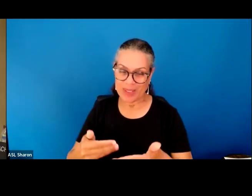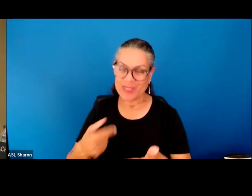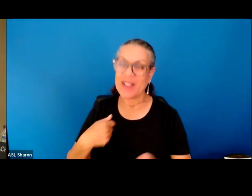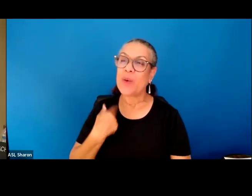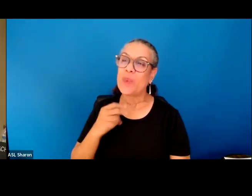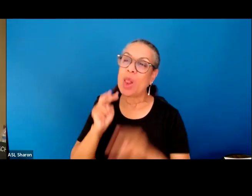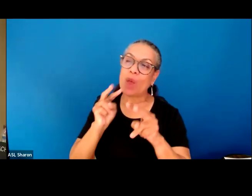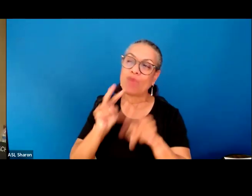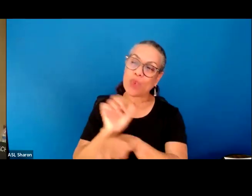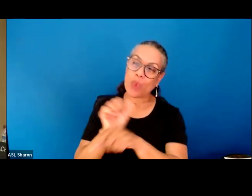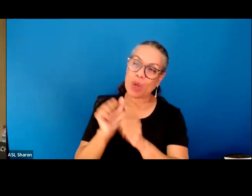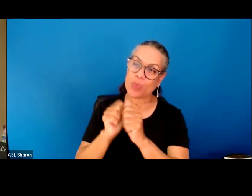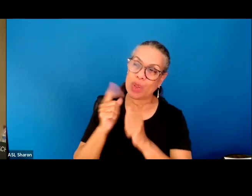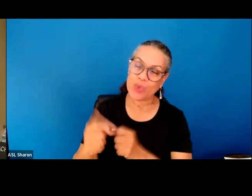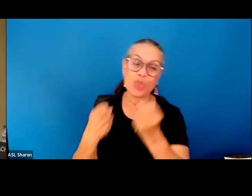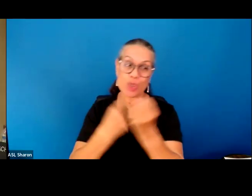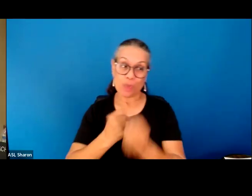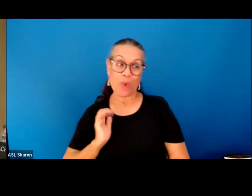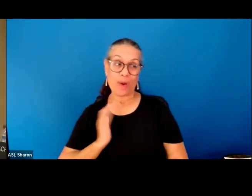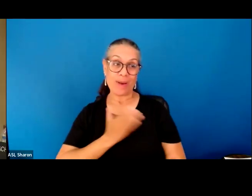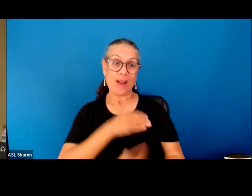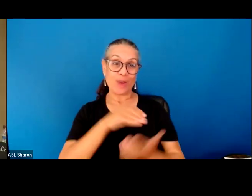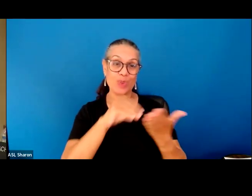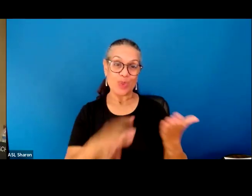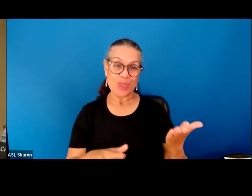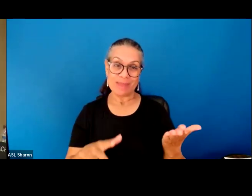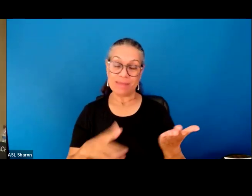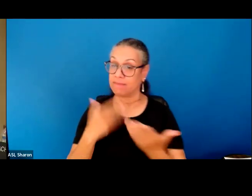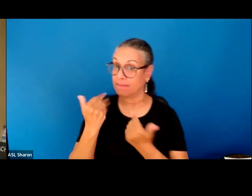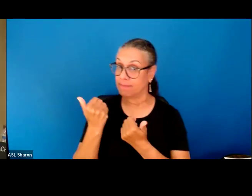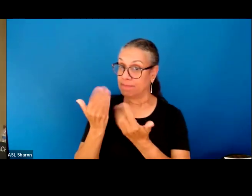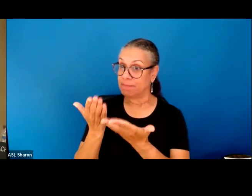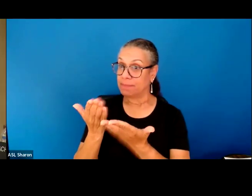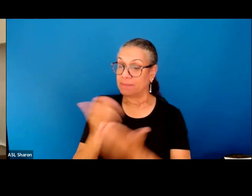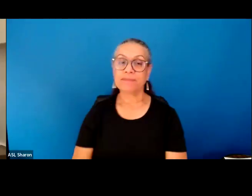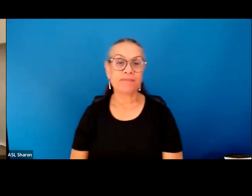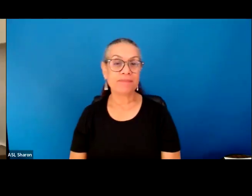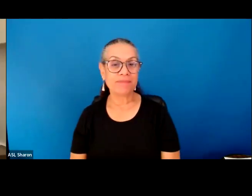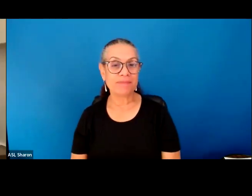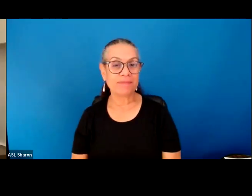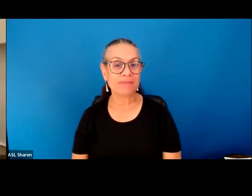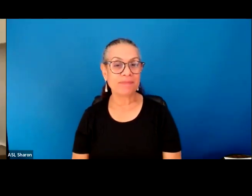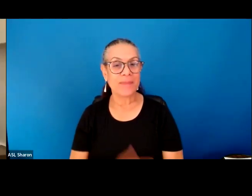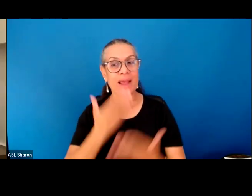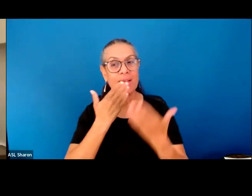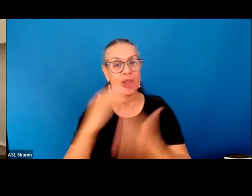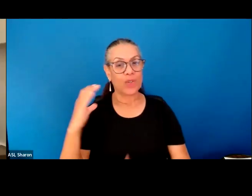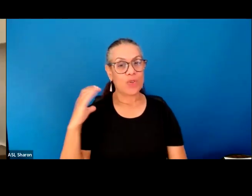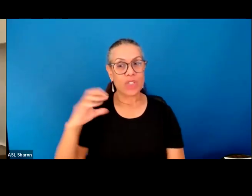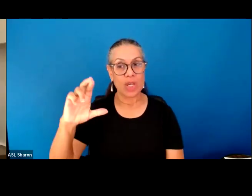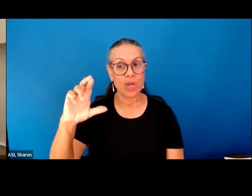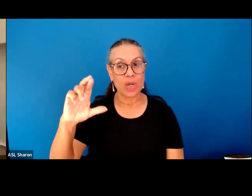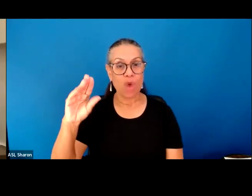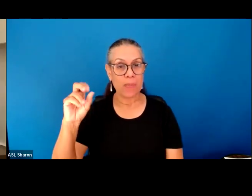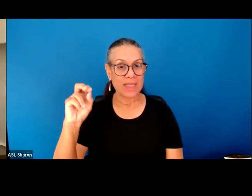forward to working with you in support of all our students and families. Would you like to say a few words? Sure. Thank you so much, Chair Robinson. It's a very warm